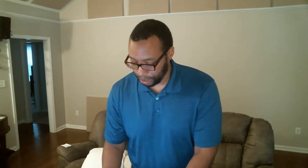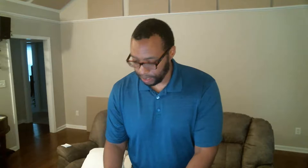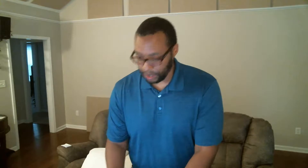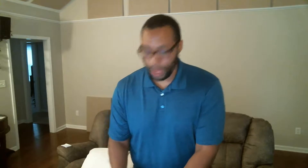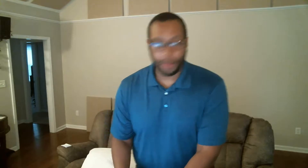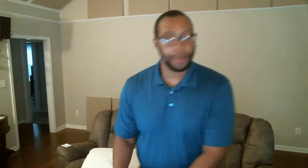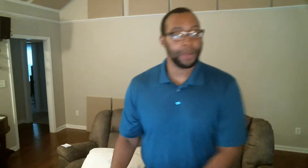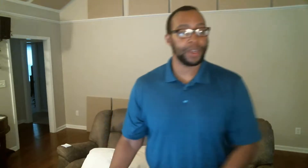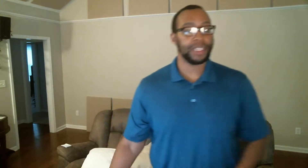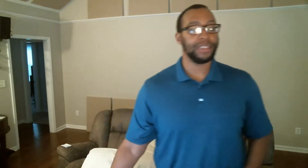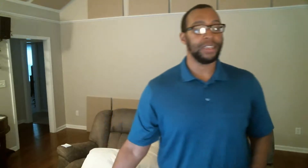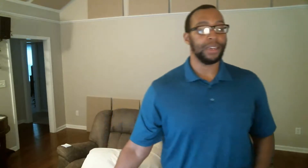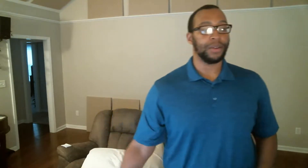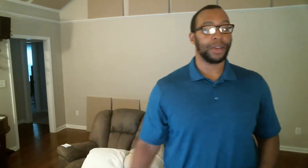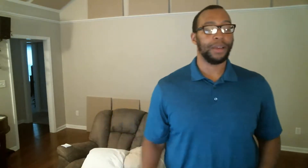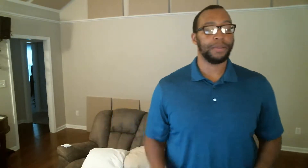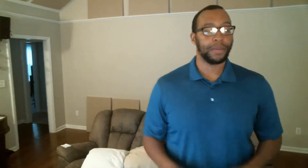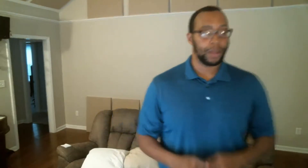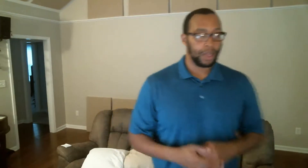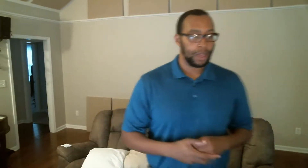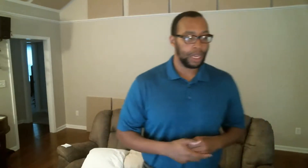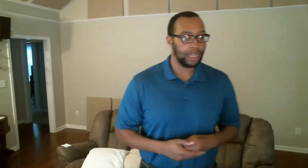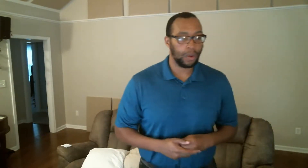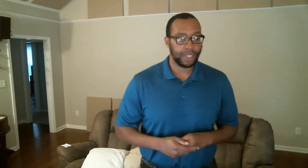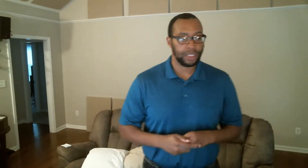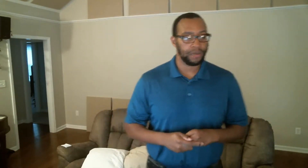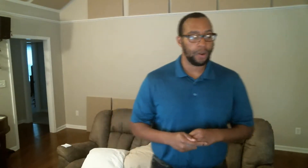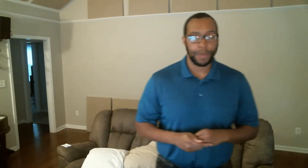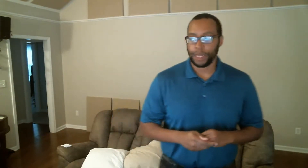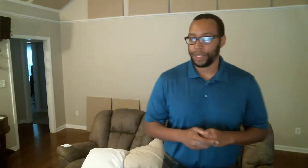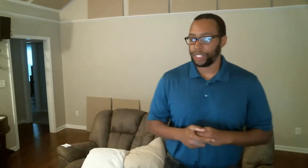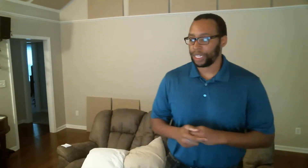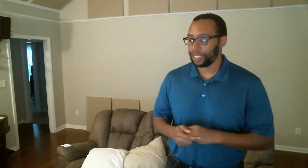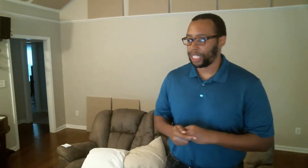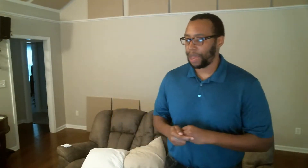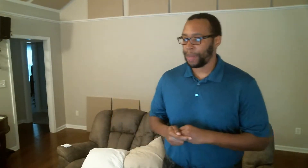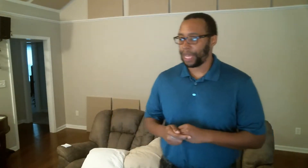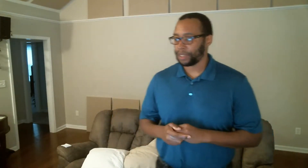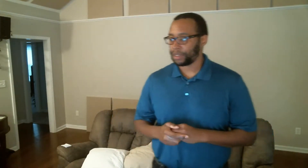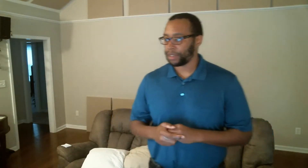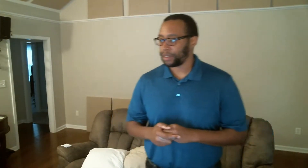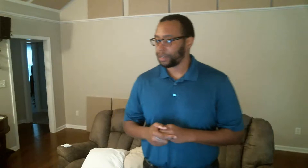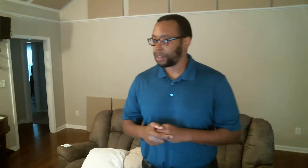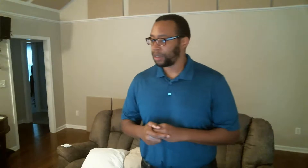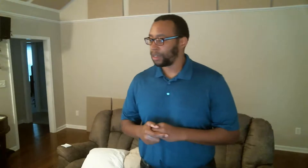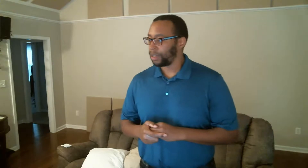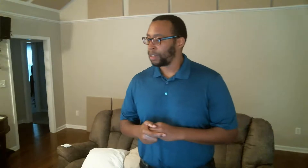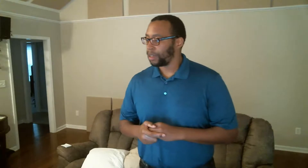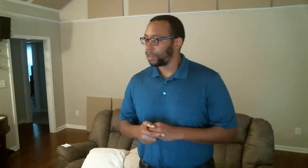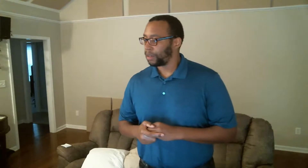so other people can see it. Okay. Any questions for me? Let me check the chat box.